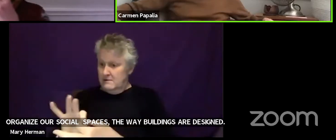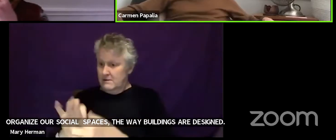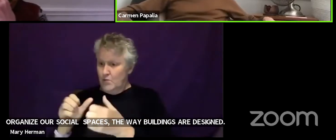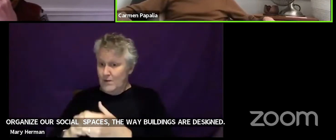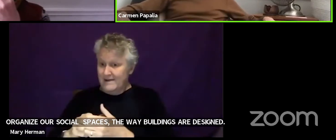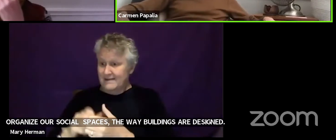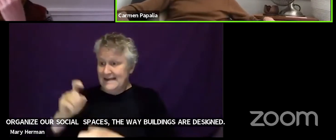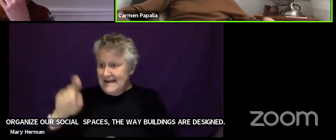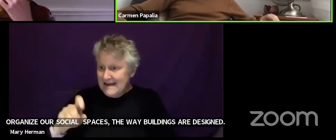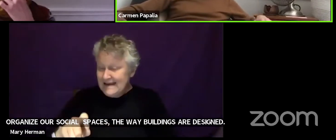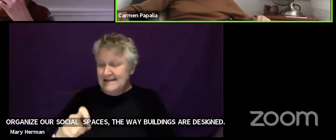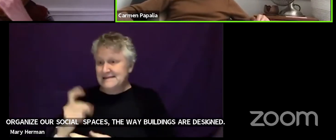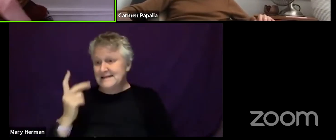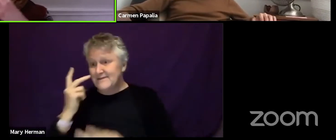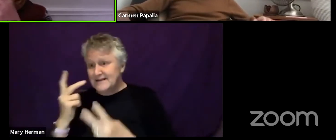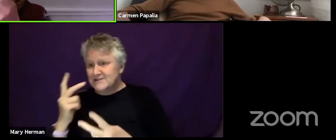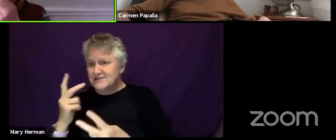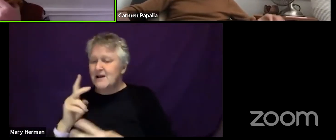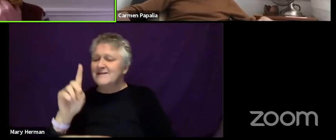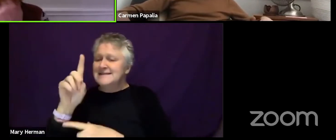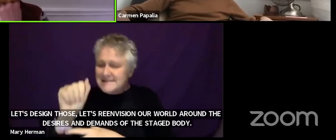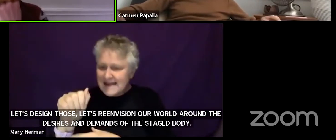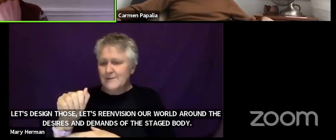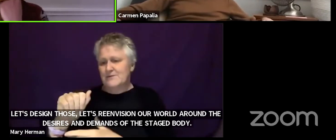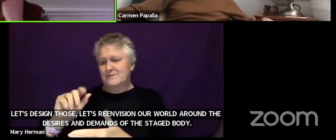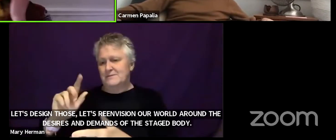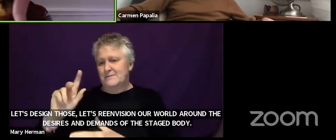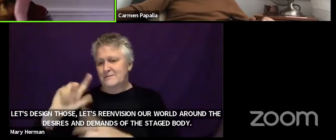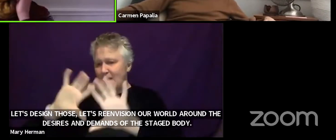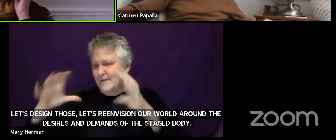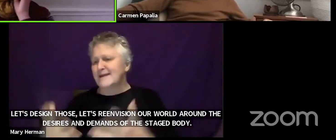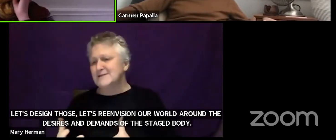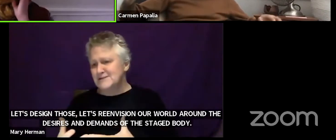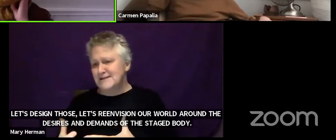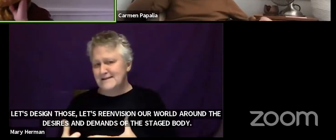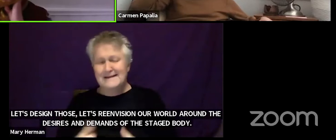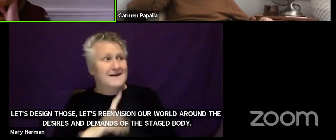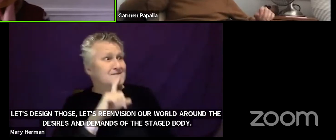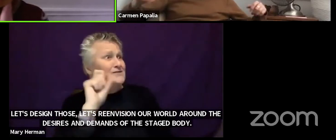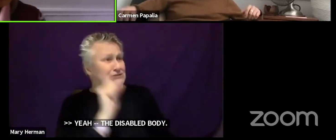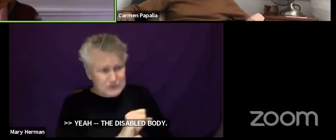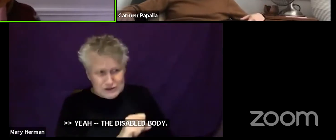body. Yeah, for sure. Please.